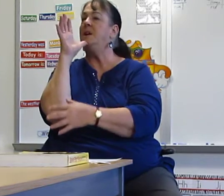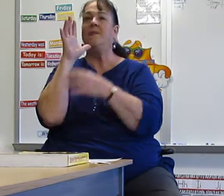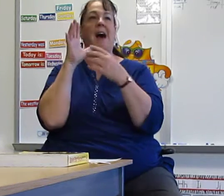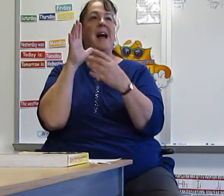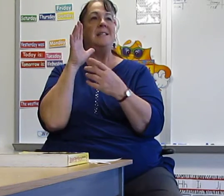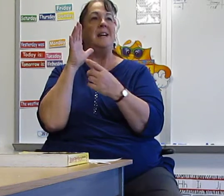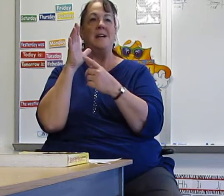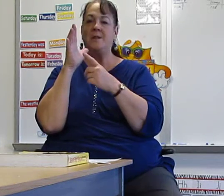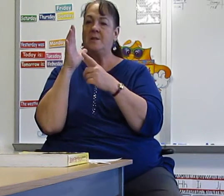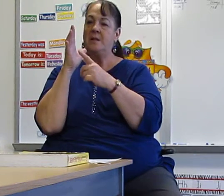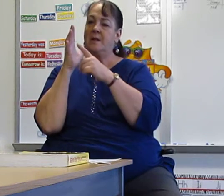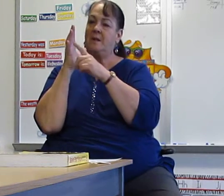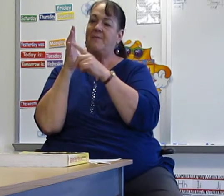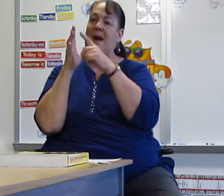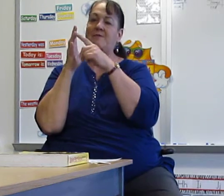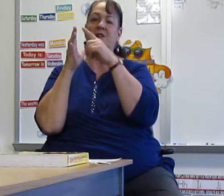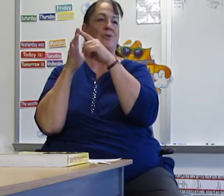The idea is five children.